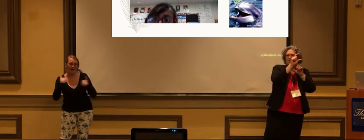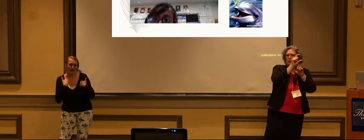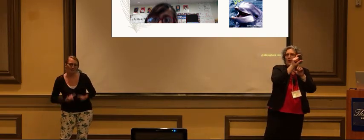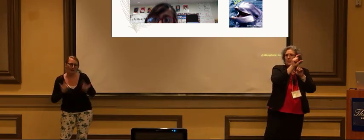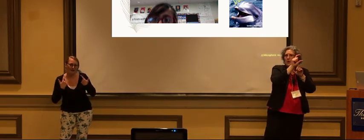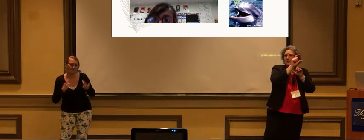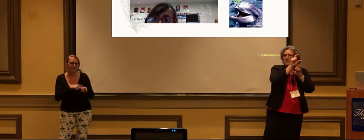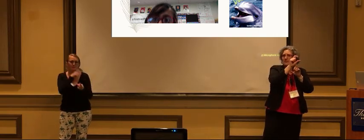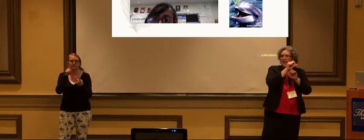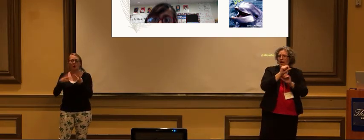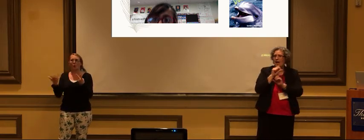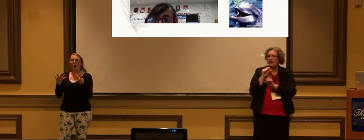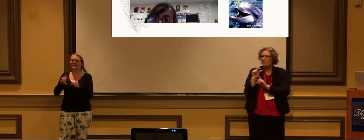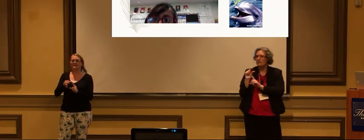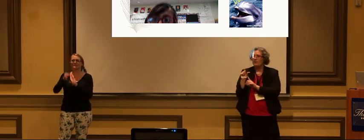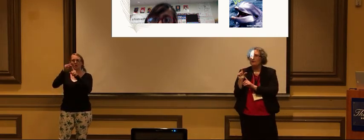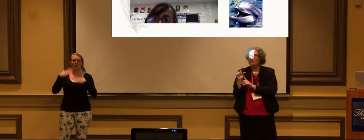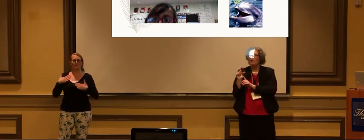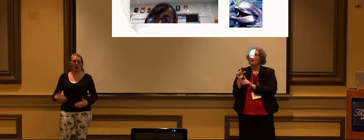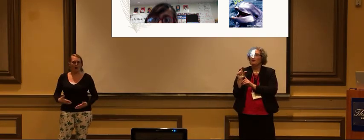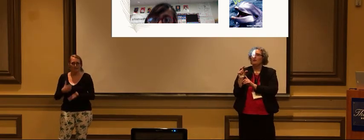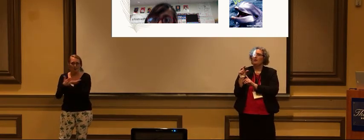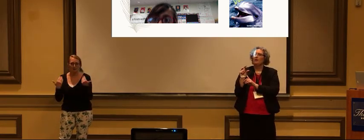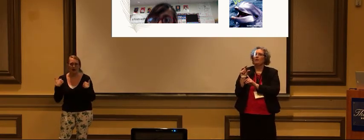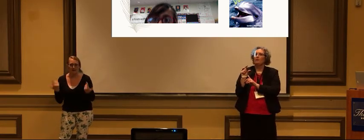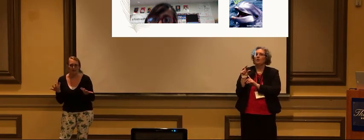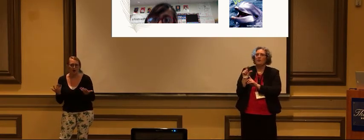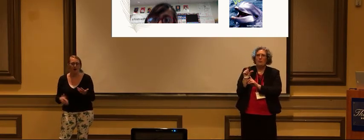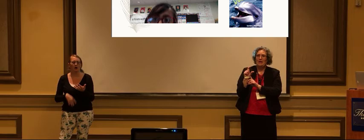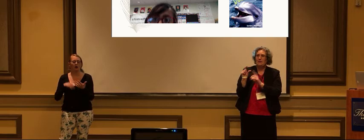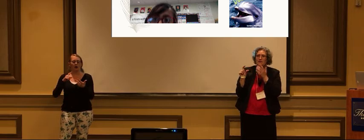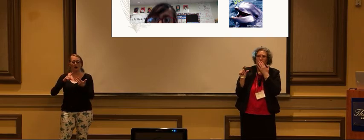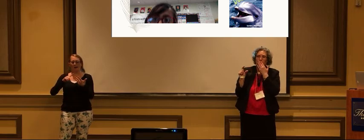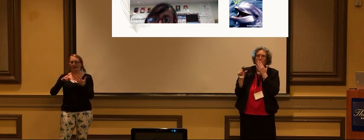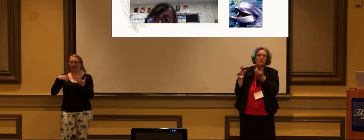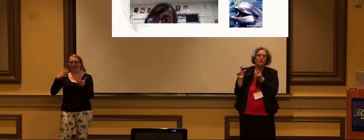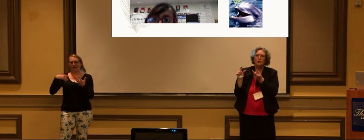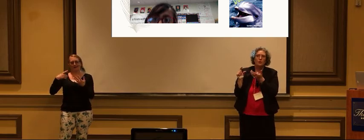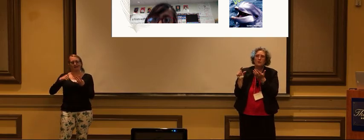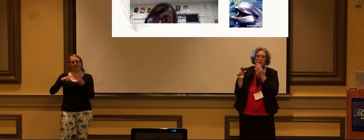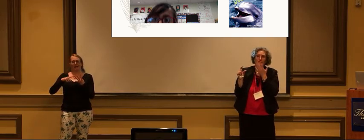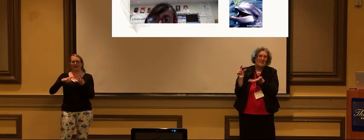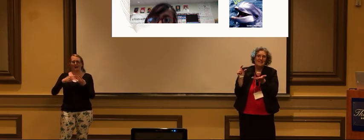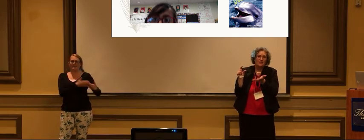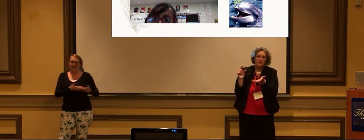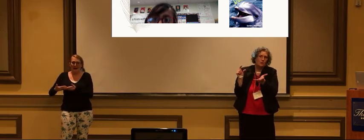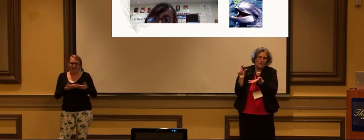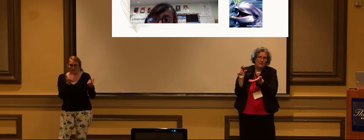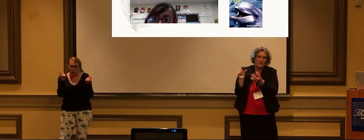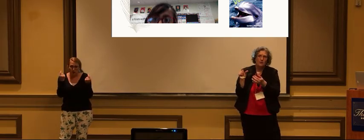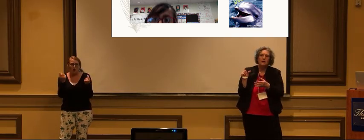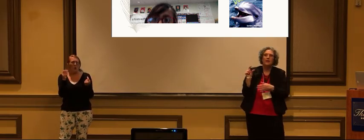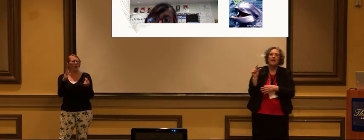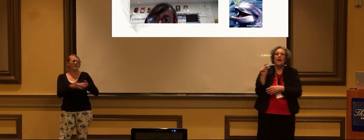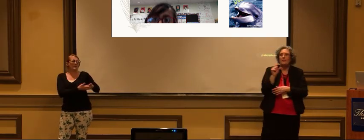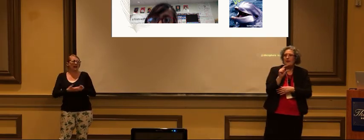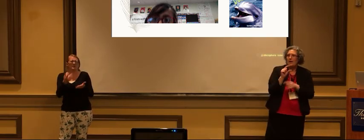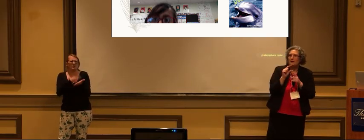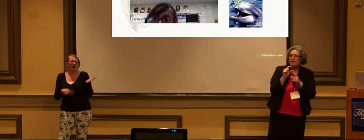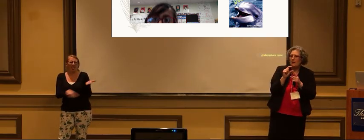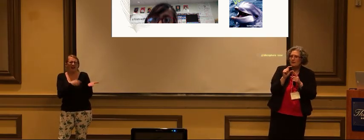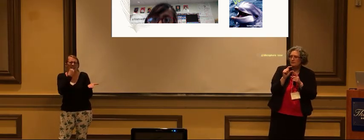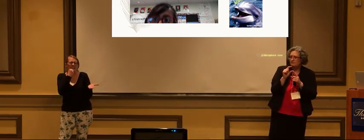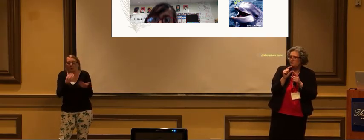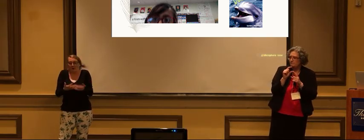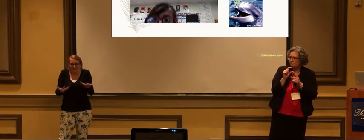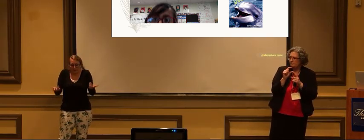What special body parts does it have? What do the babies do or eat or whatever? And